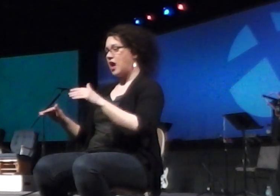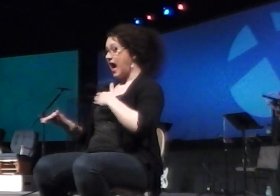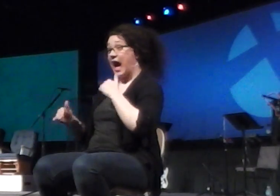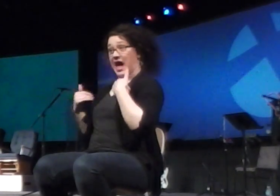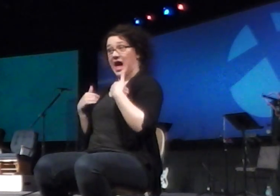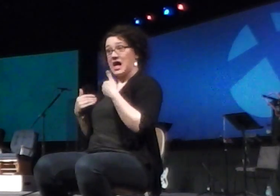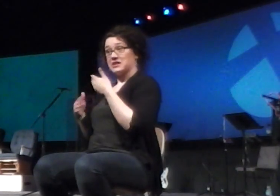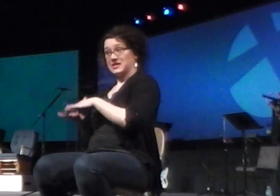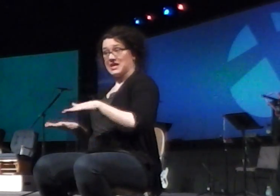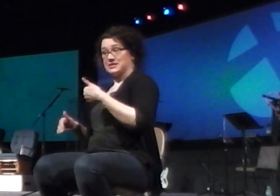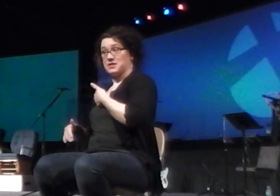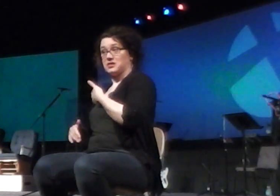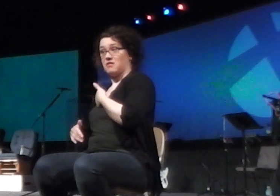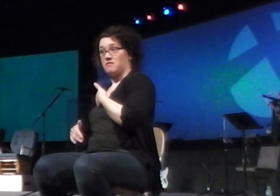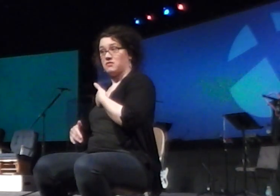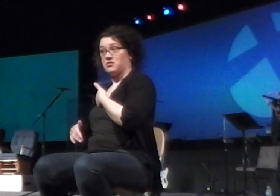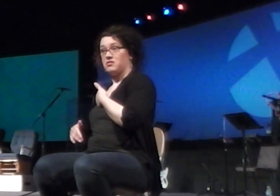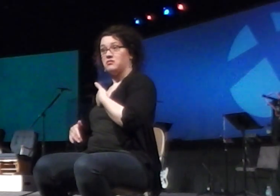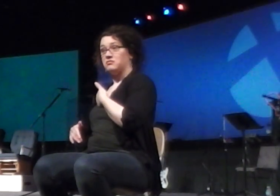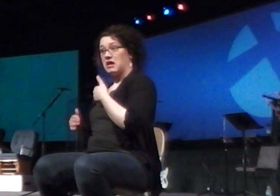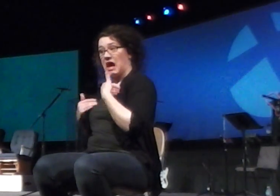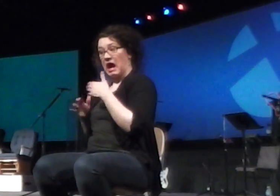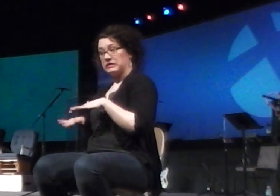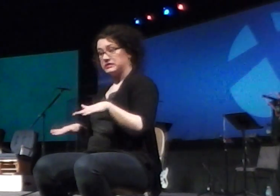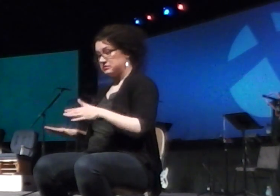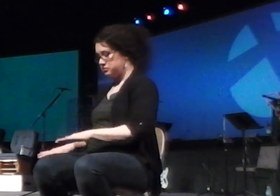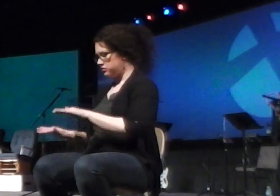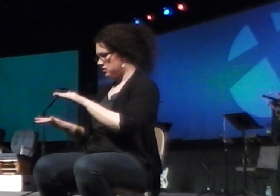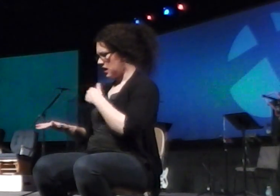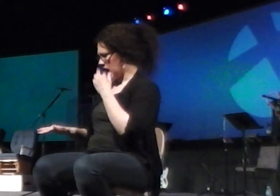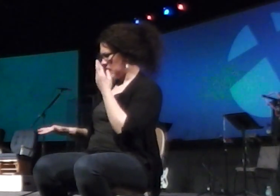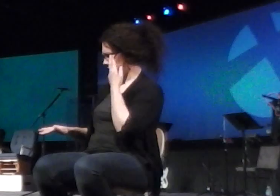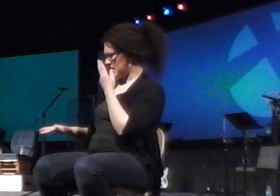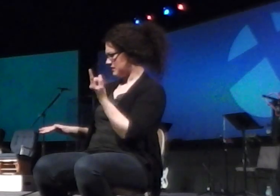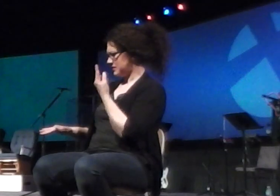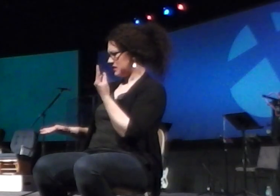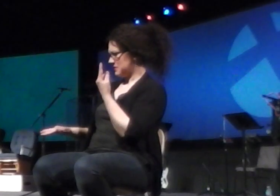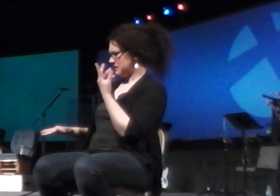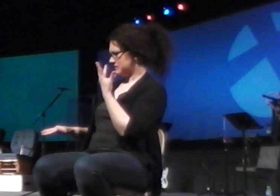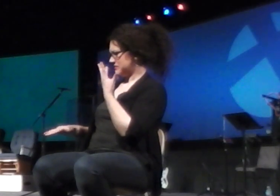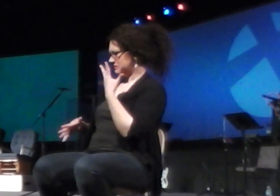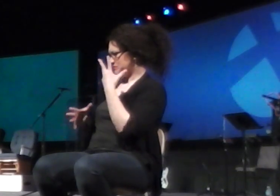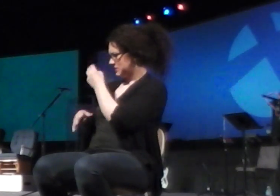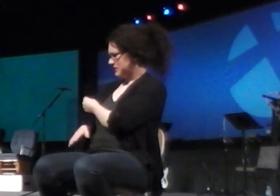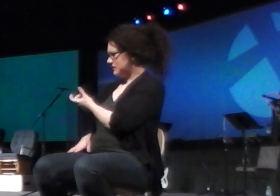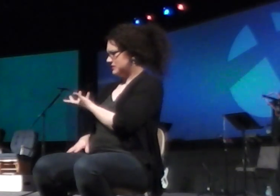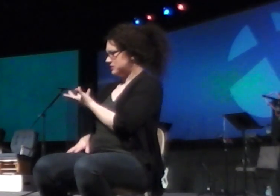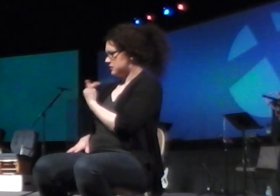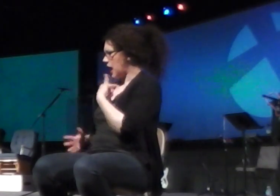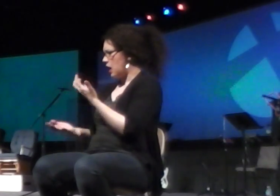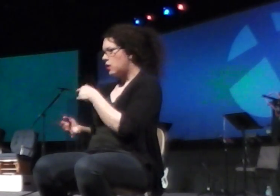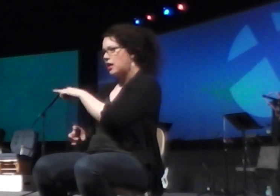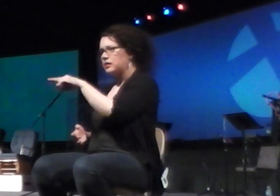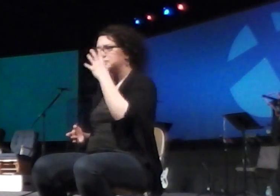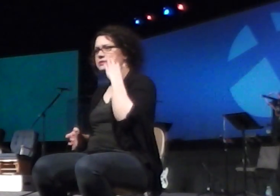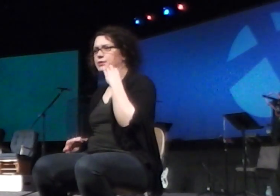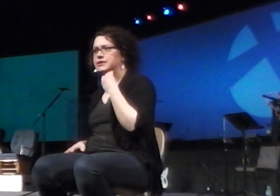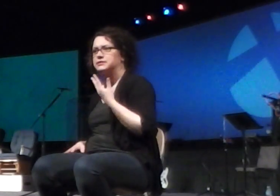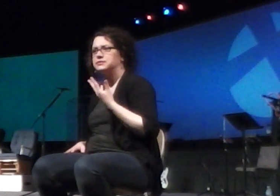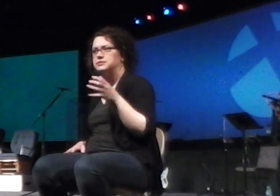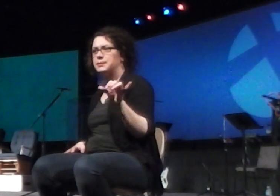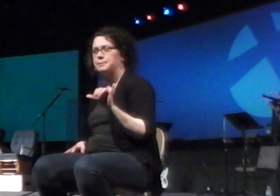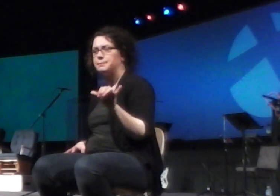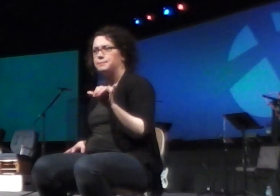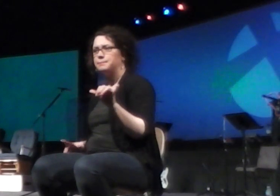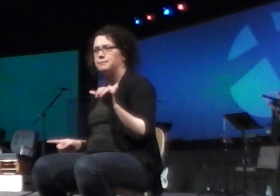had kids. And suddenly I had children. And then I realized something was missing, and I wanted them to experience. So oftentimes it's our kids' ministry